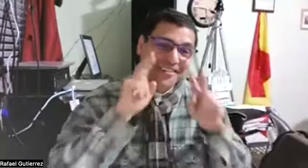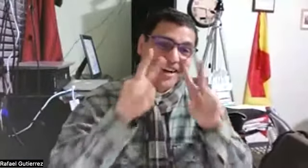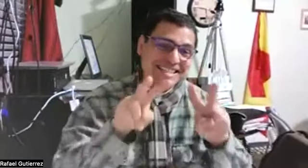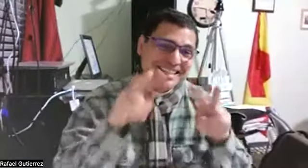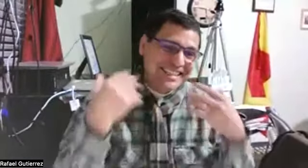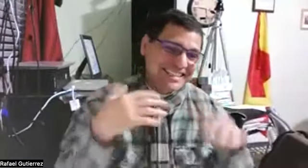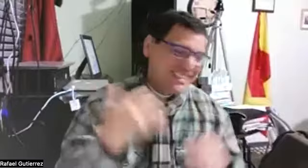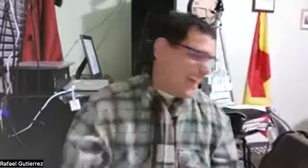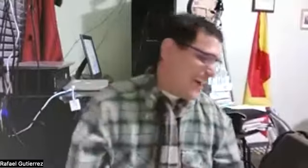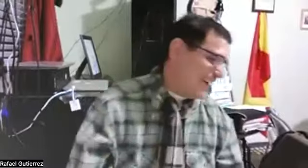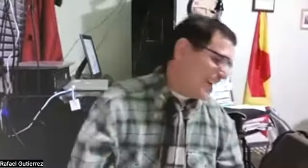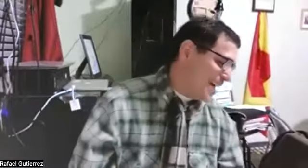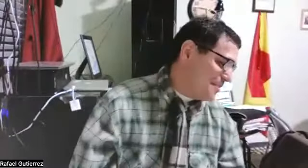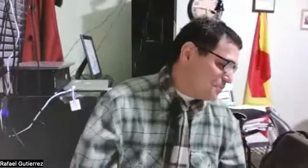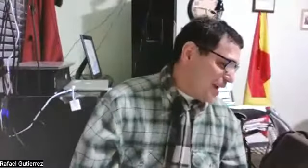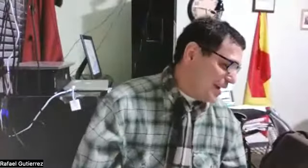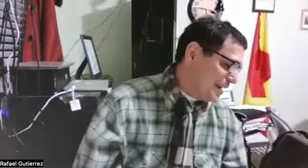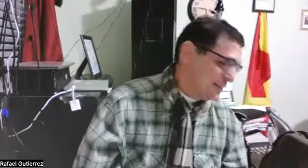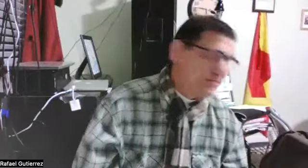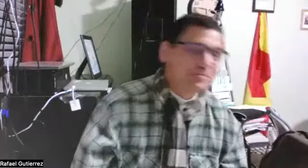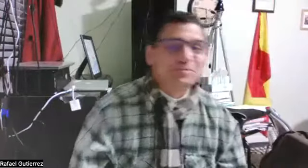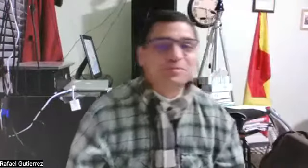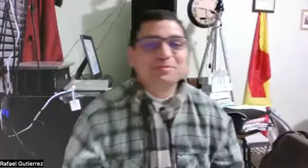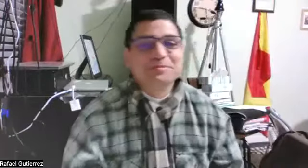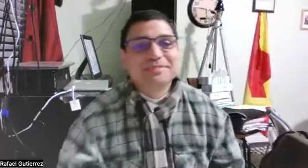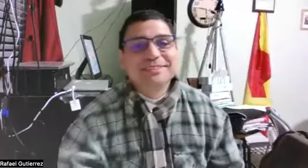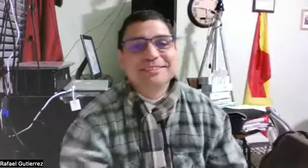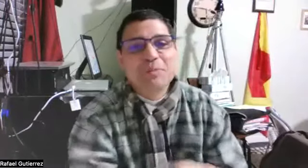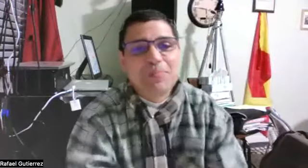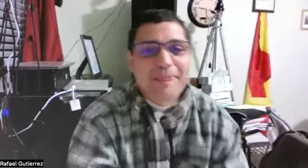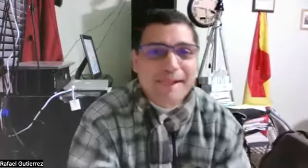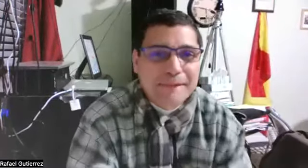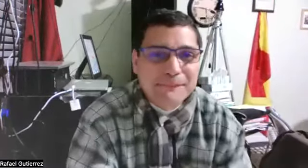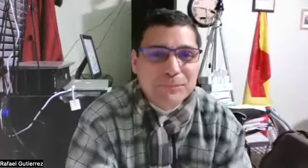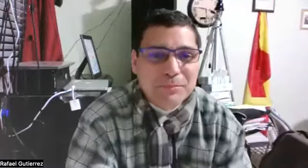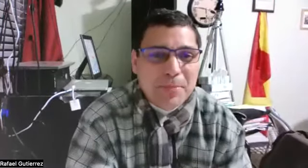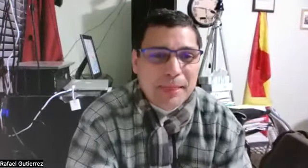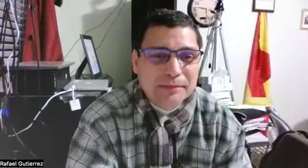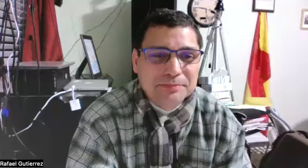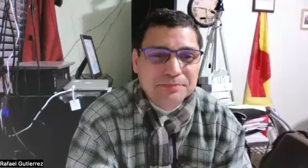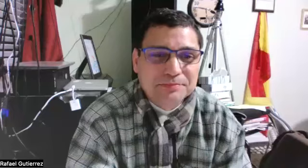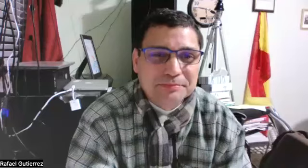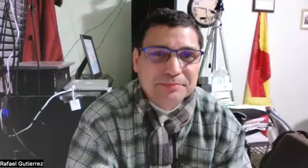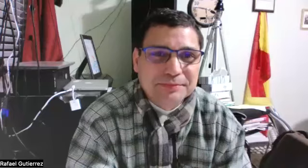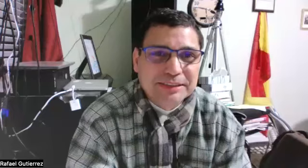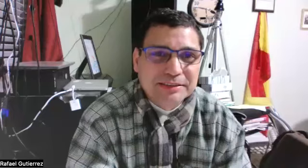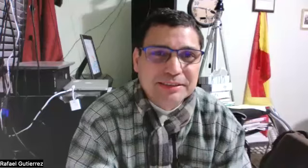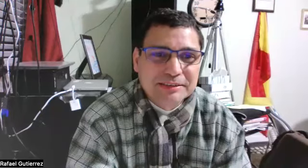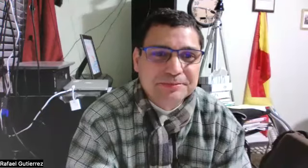What's this? Okay. You know, but I was reading that for this place, Qatar, more